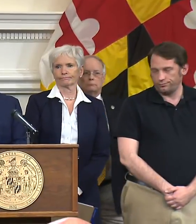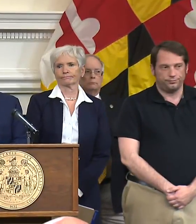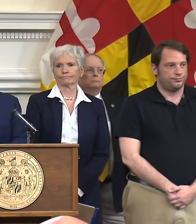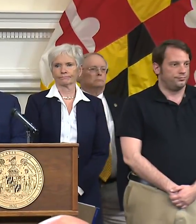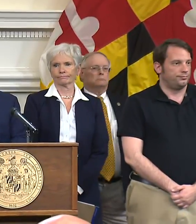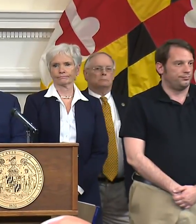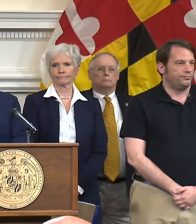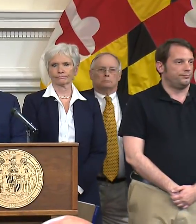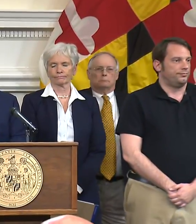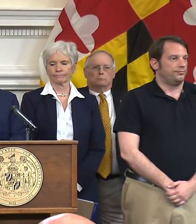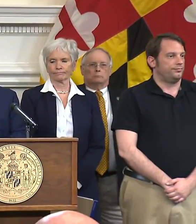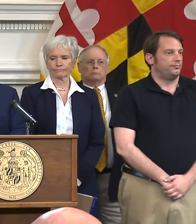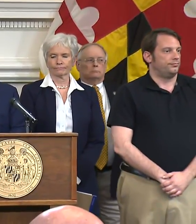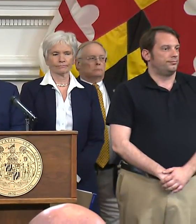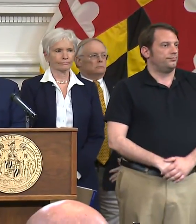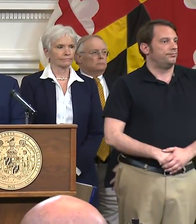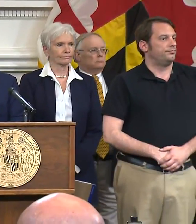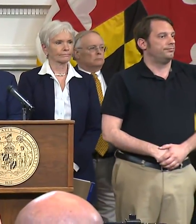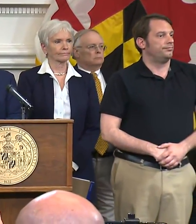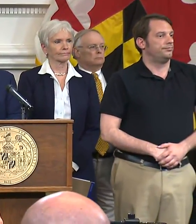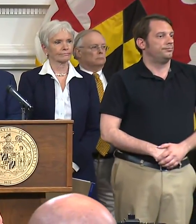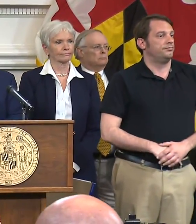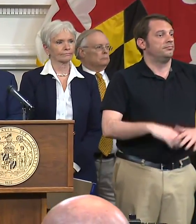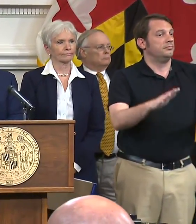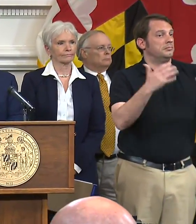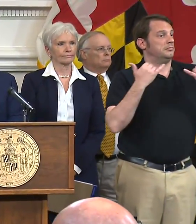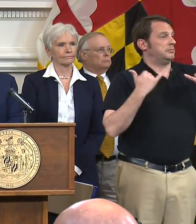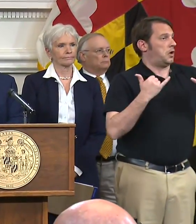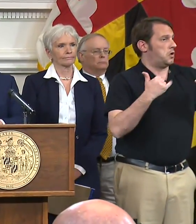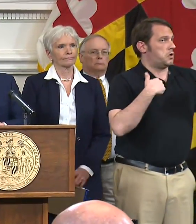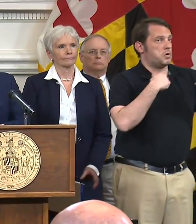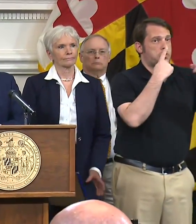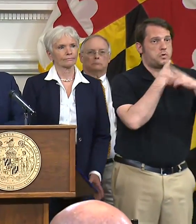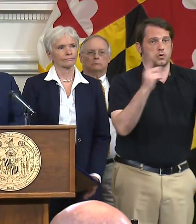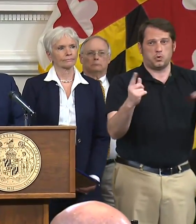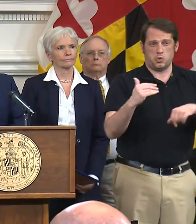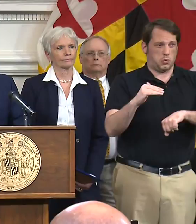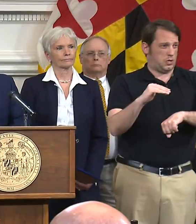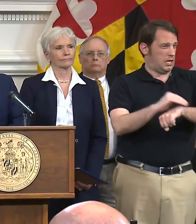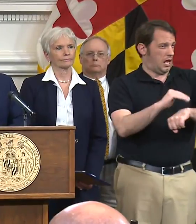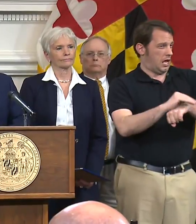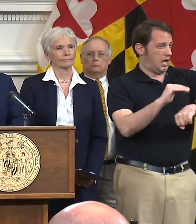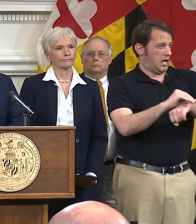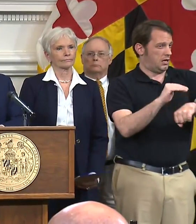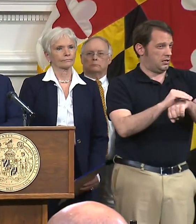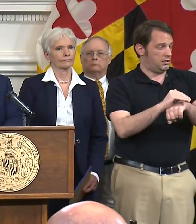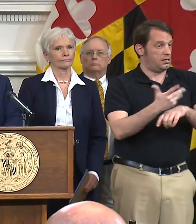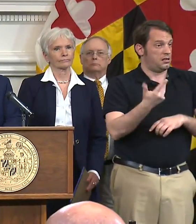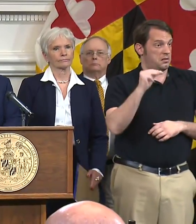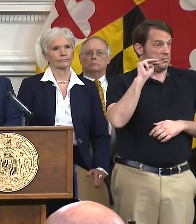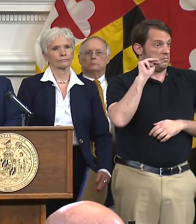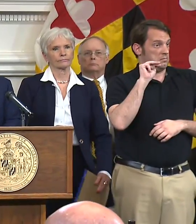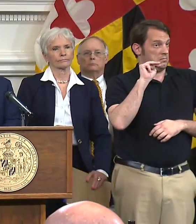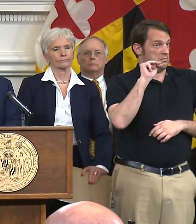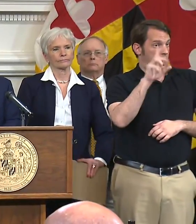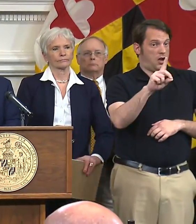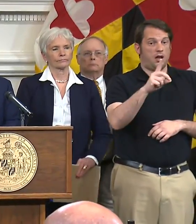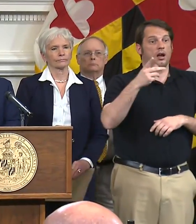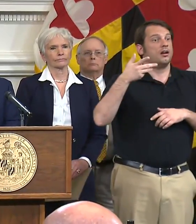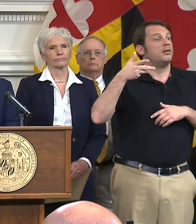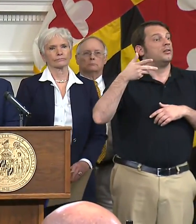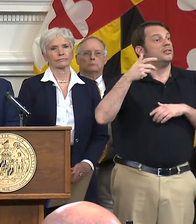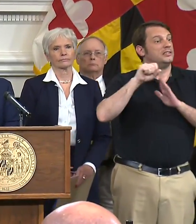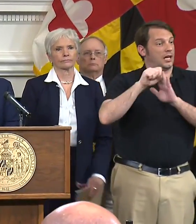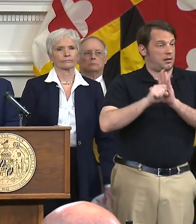As we announced last night, Maryland's State Public Health Laboratory confirmed the first